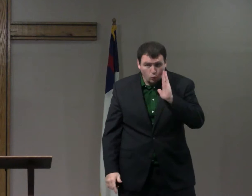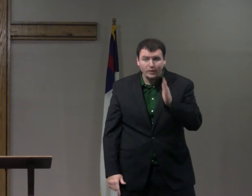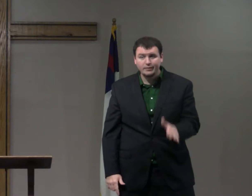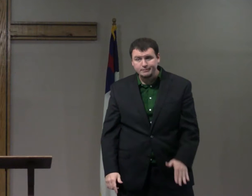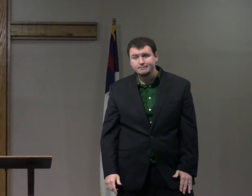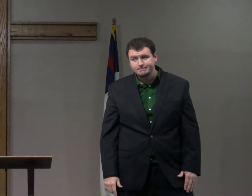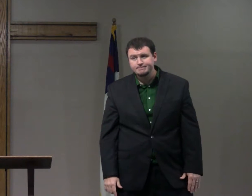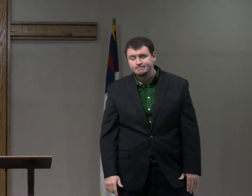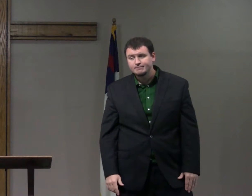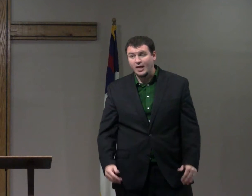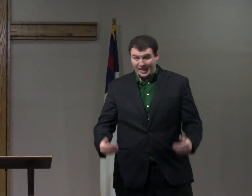into hell.